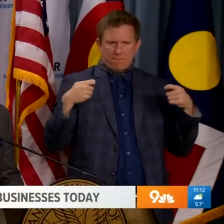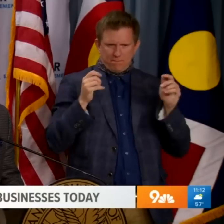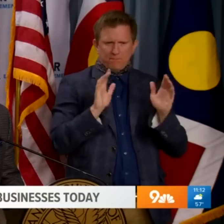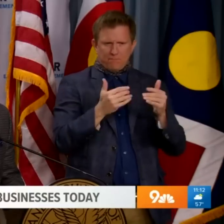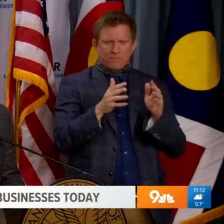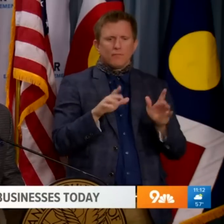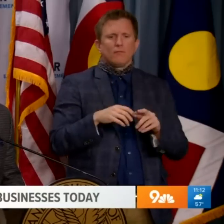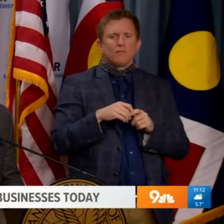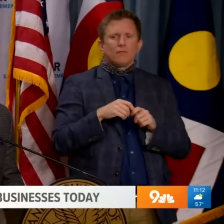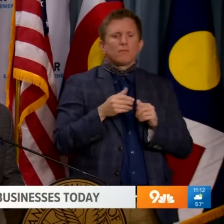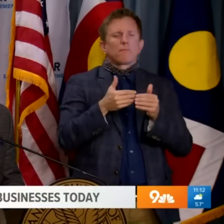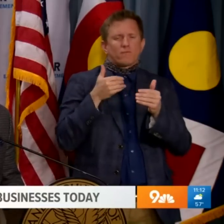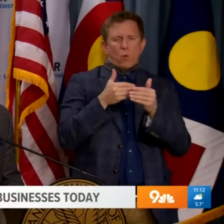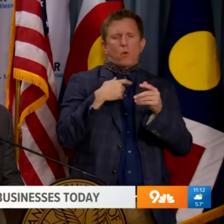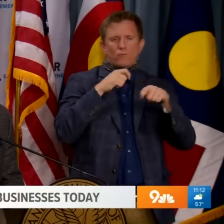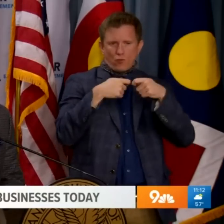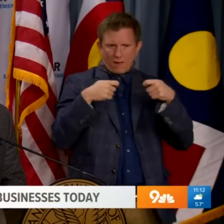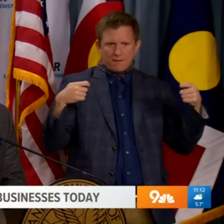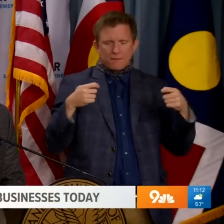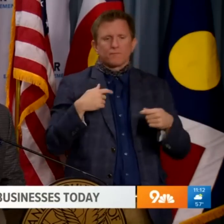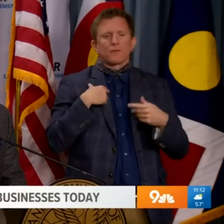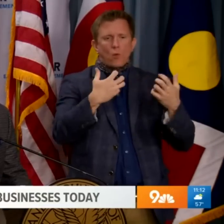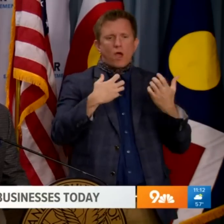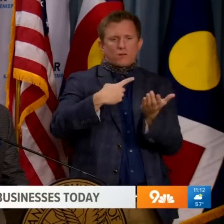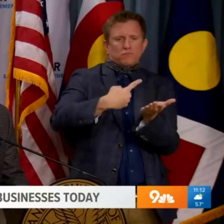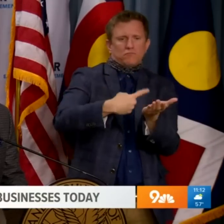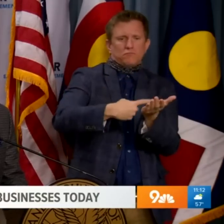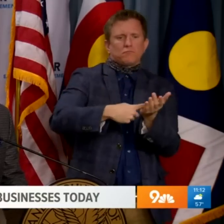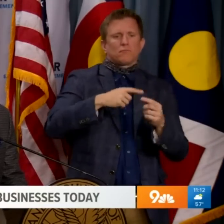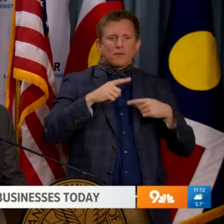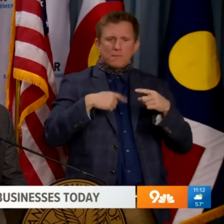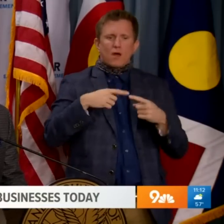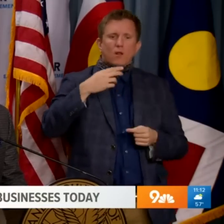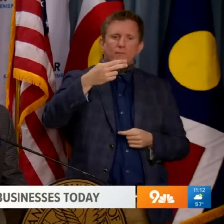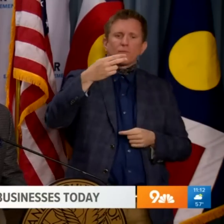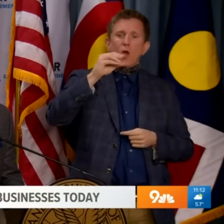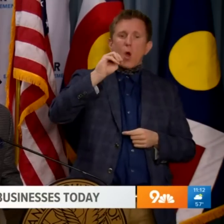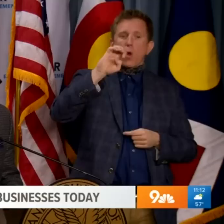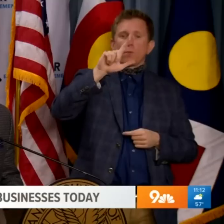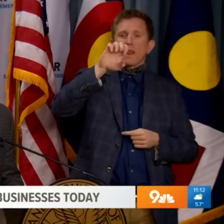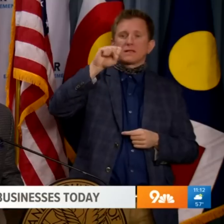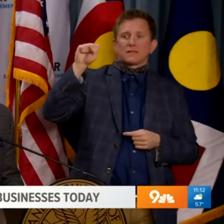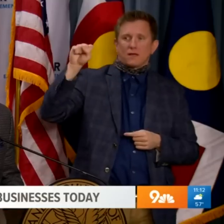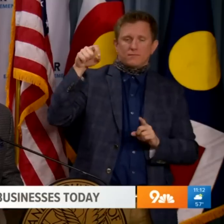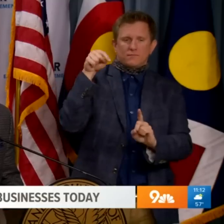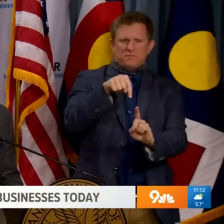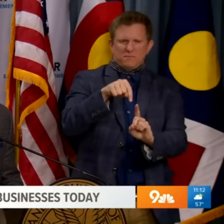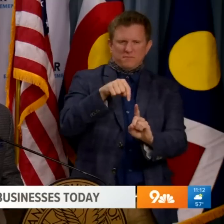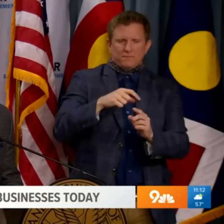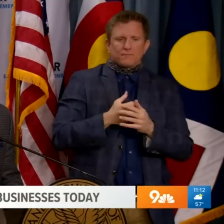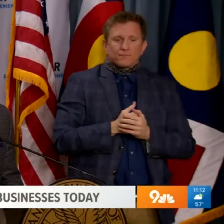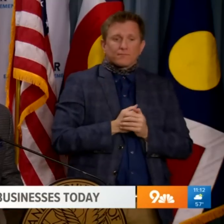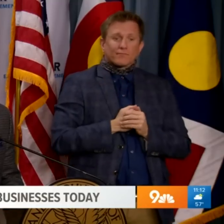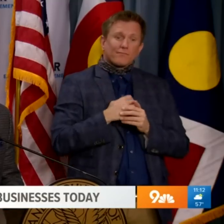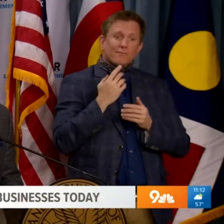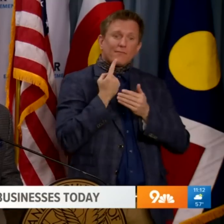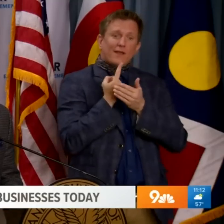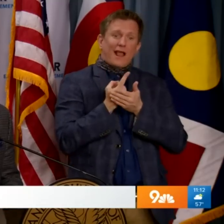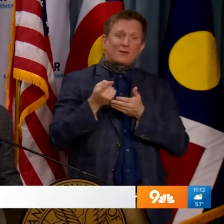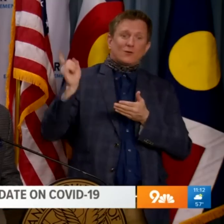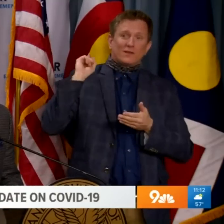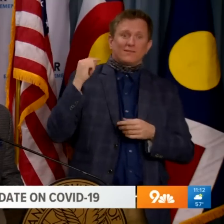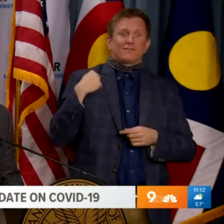city safe and healthy. And so we really do. When I say I appreciate you staying at home, I mean it from the bottom of my heart. Thank you for